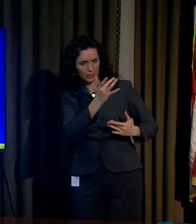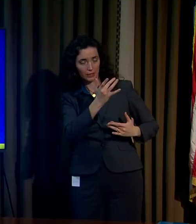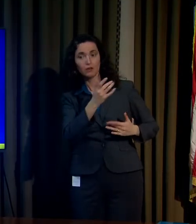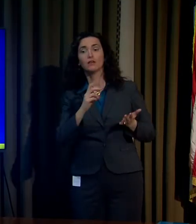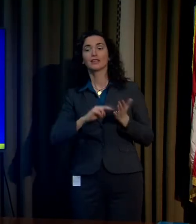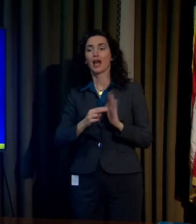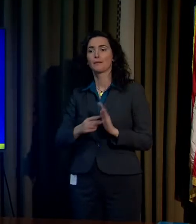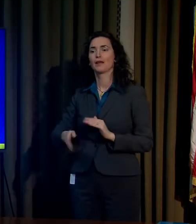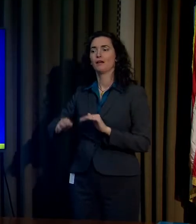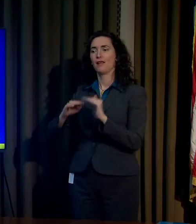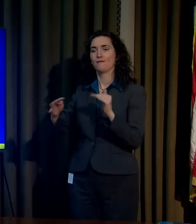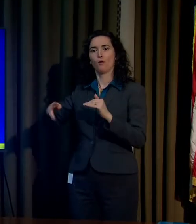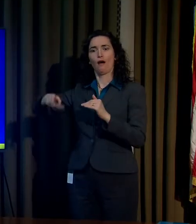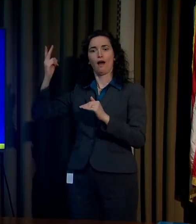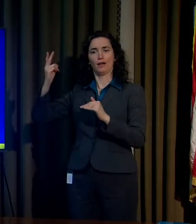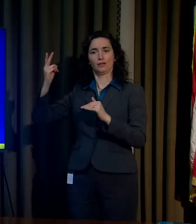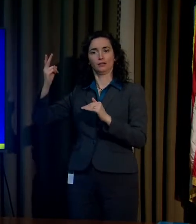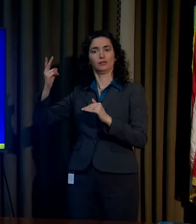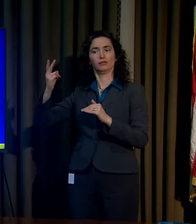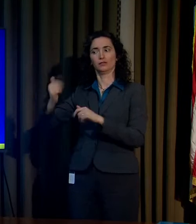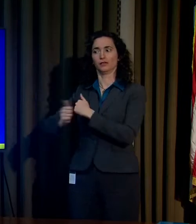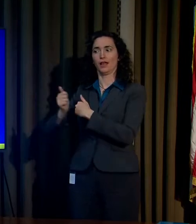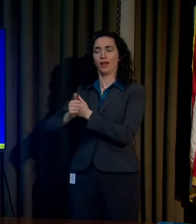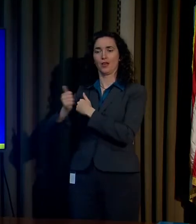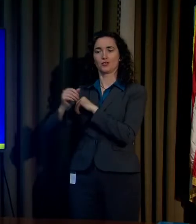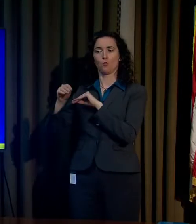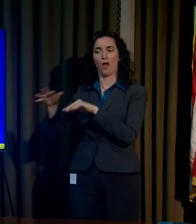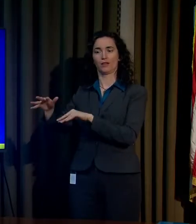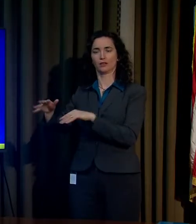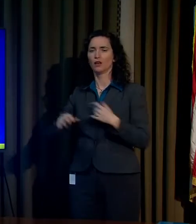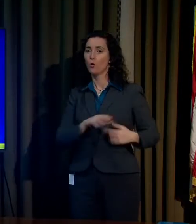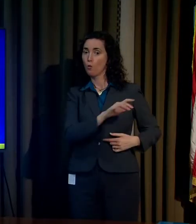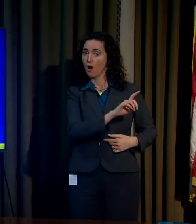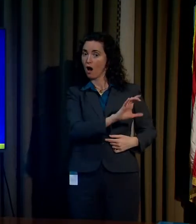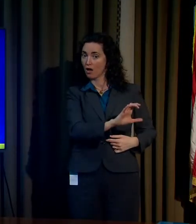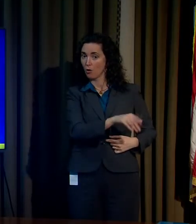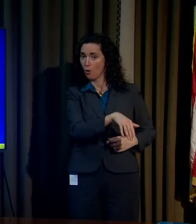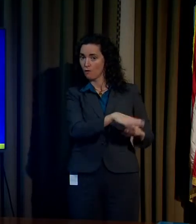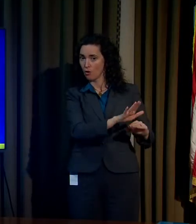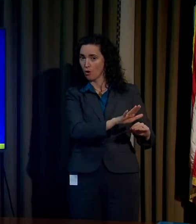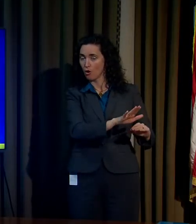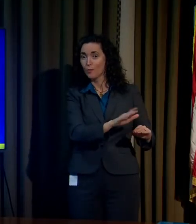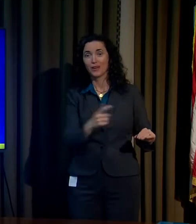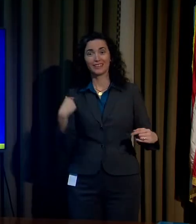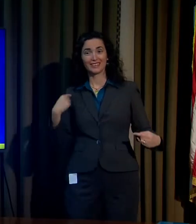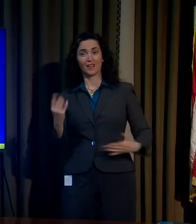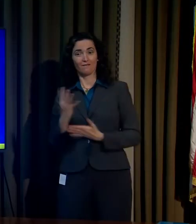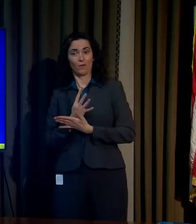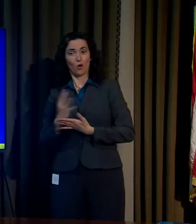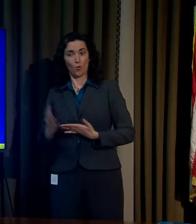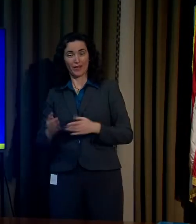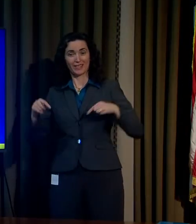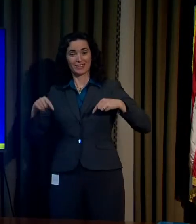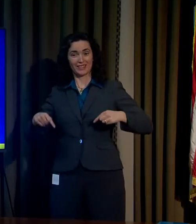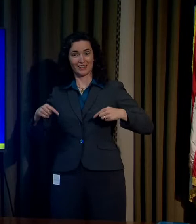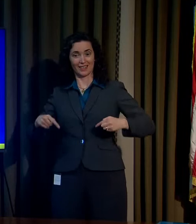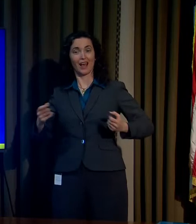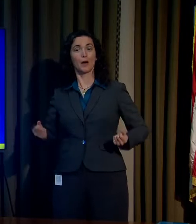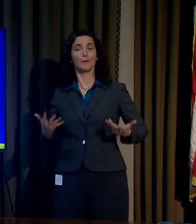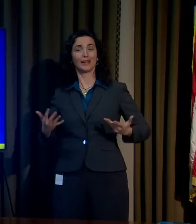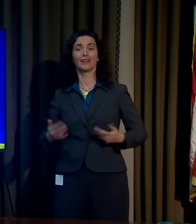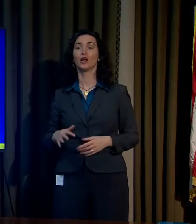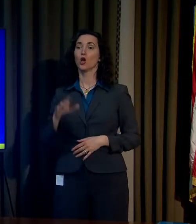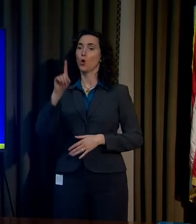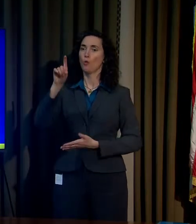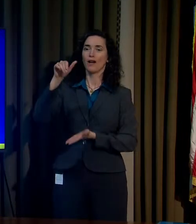of those 4 categories. And now for the fourth week in a row, we've had